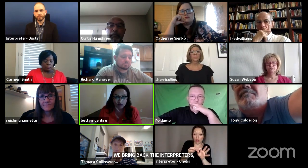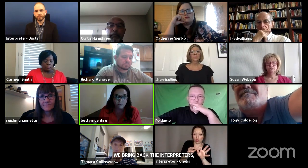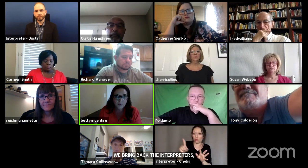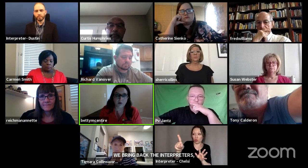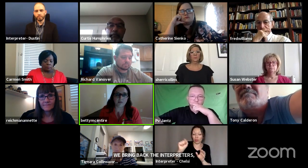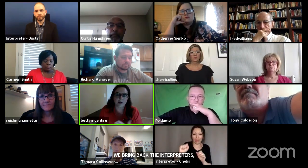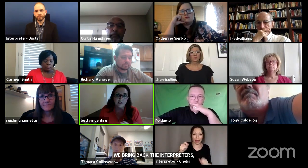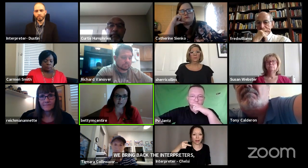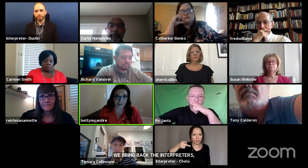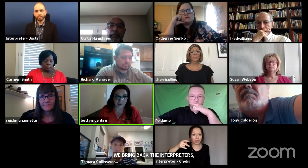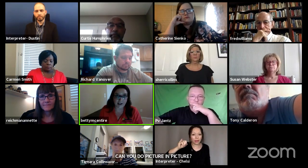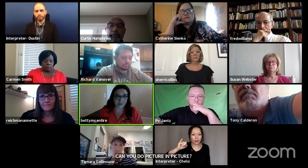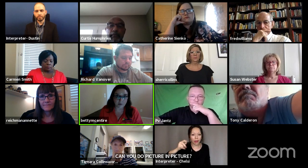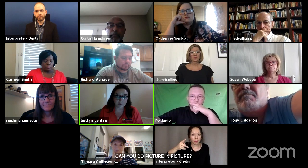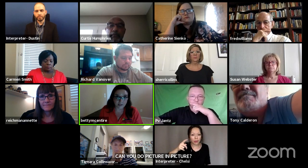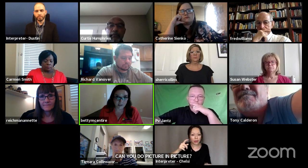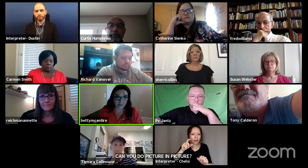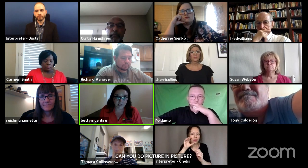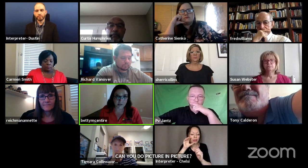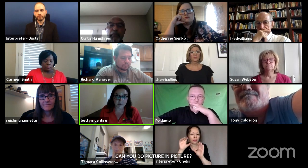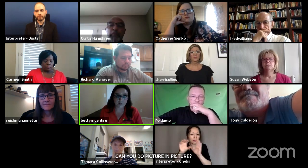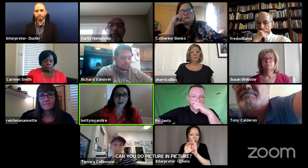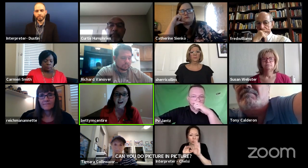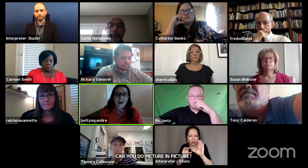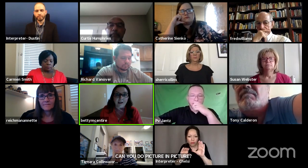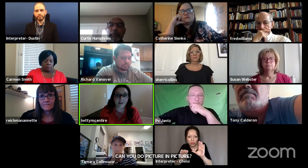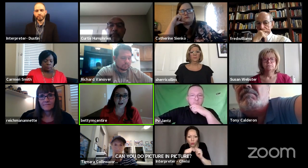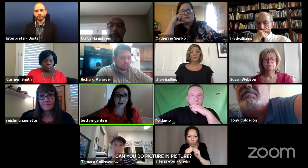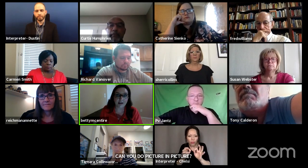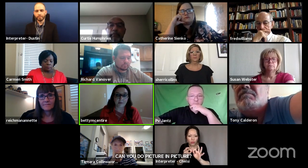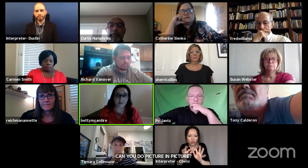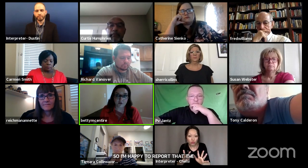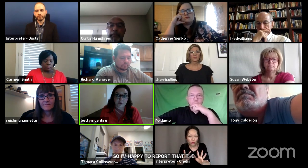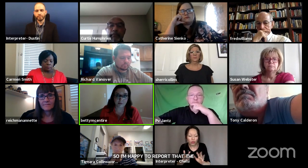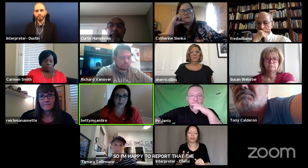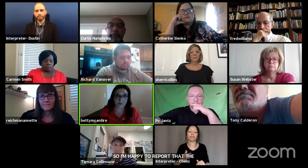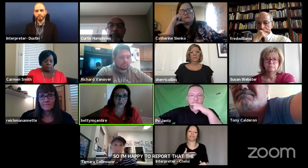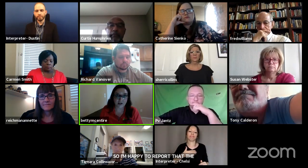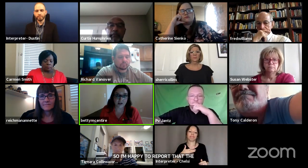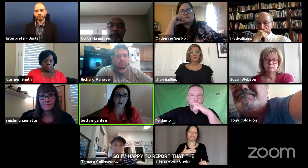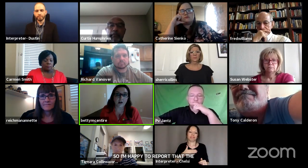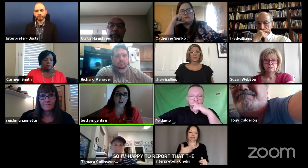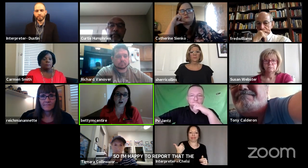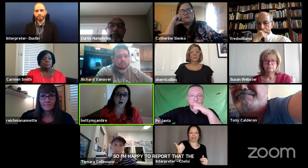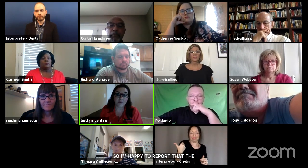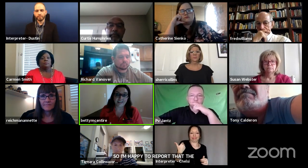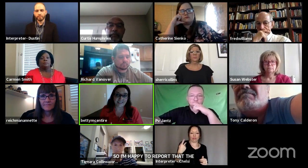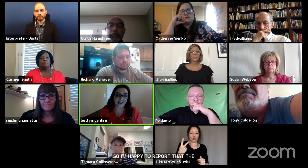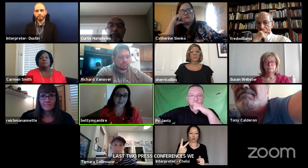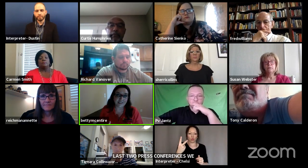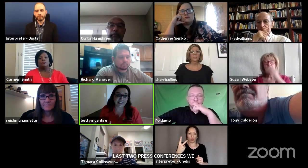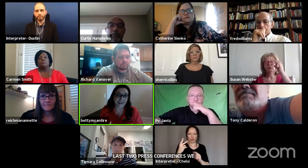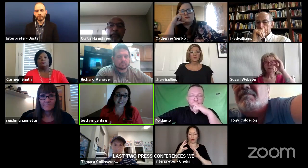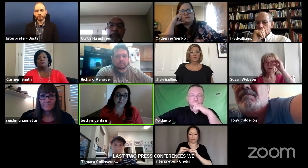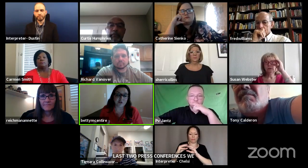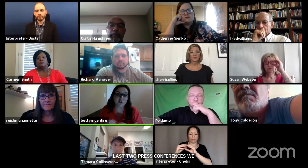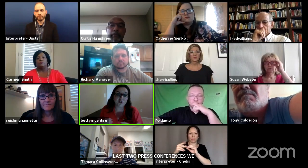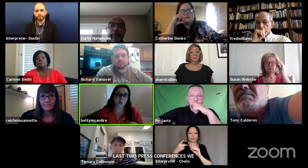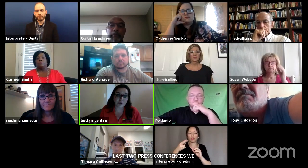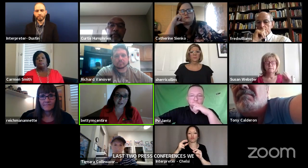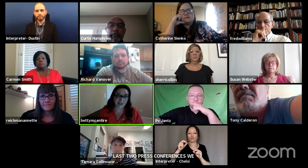happy to report that of the last 2 press conferences, we have had picture in picture. And it sounds like